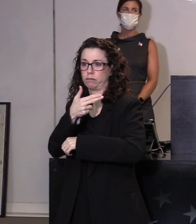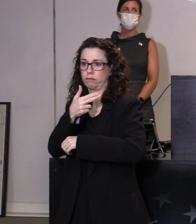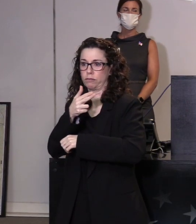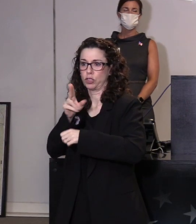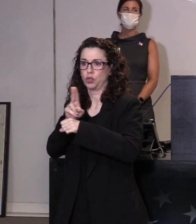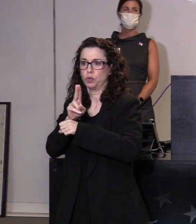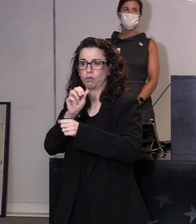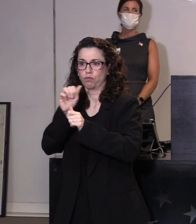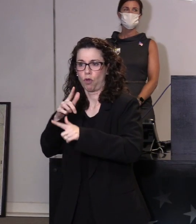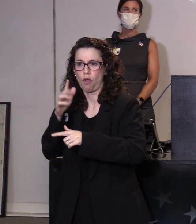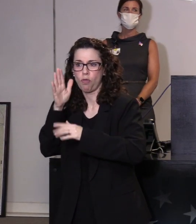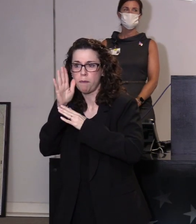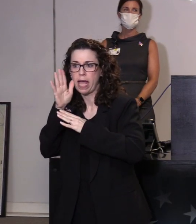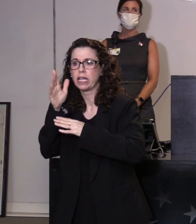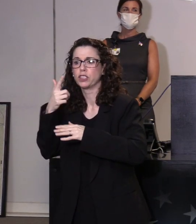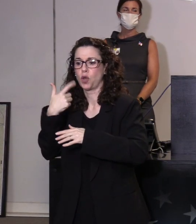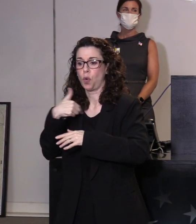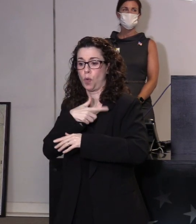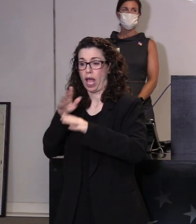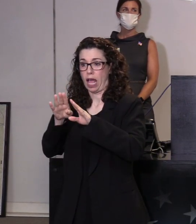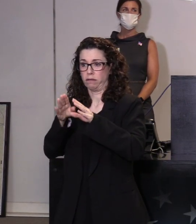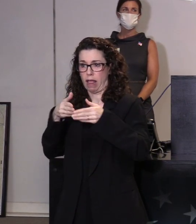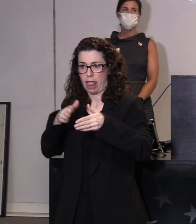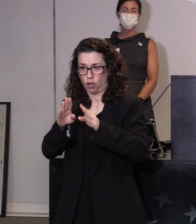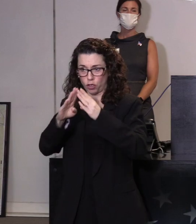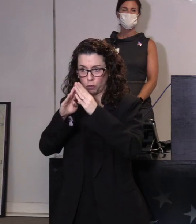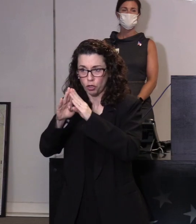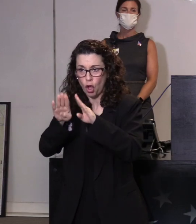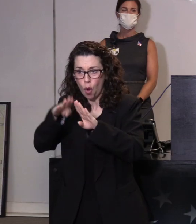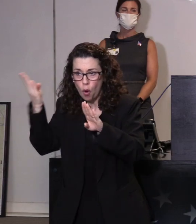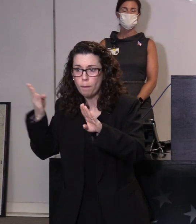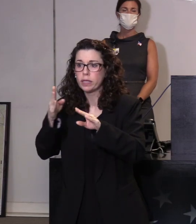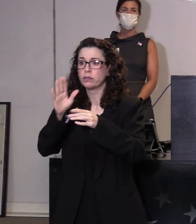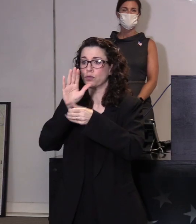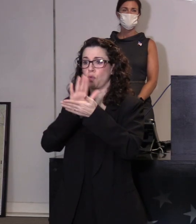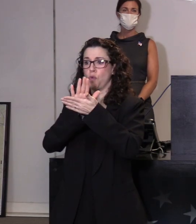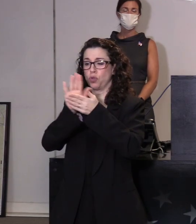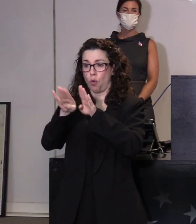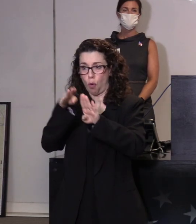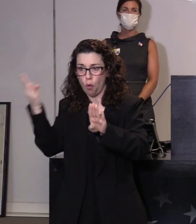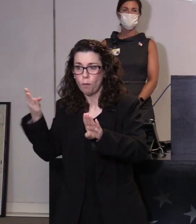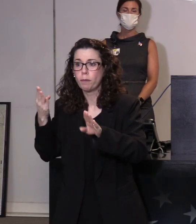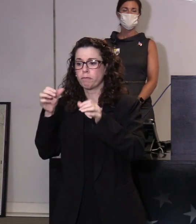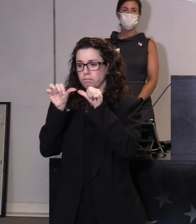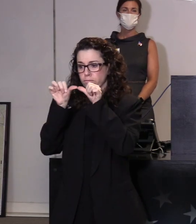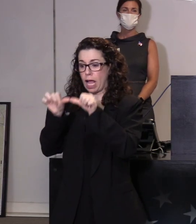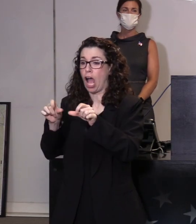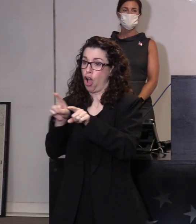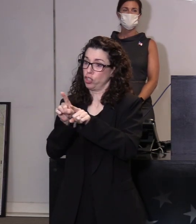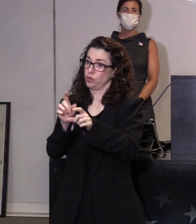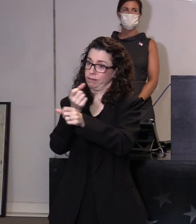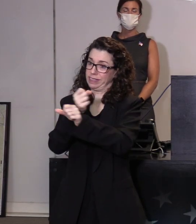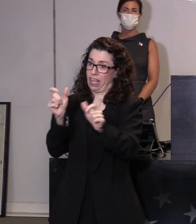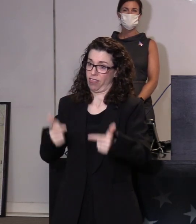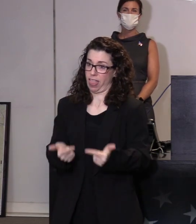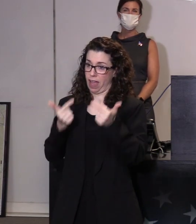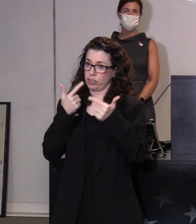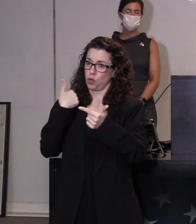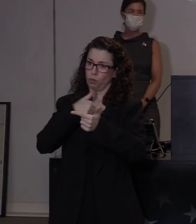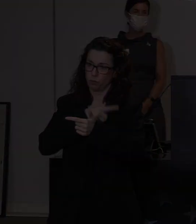keep our economy open, to allow our schools to open on time and remain open, and to ultimately save lives. Thank you very